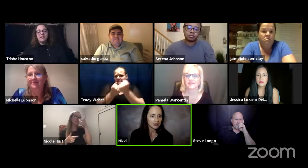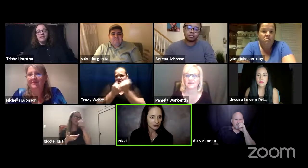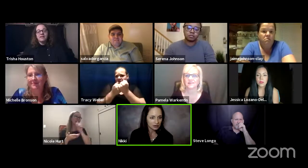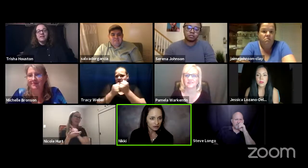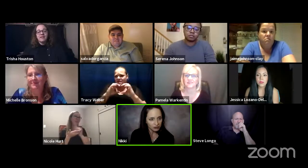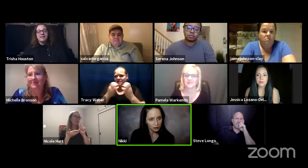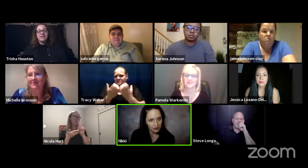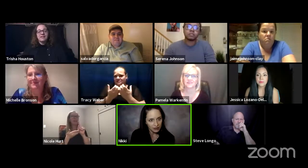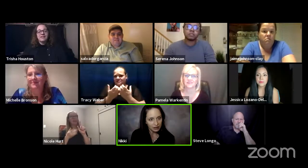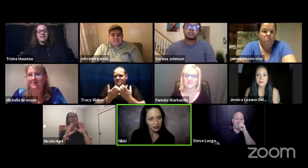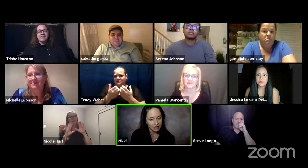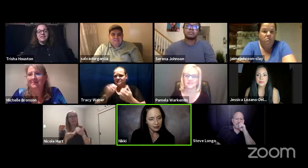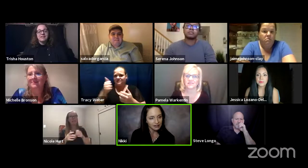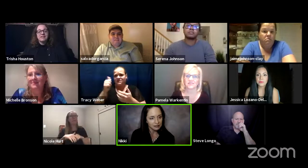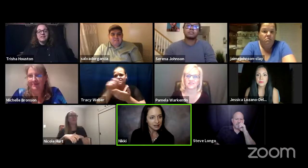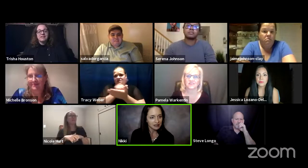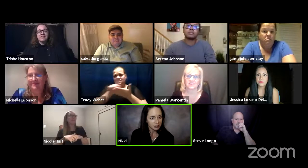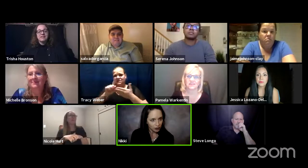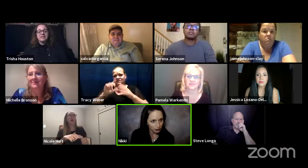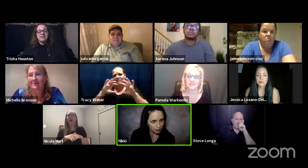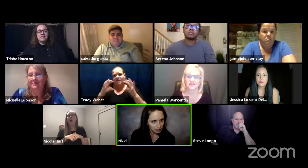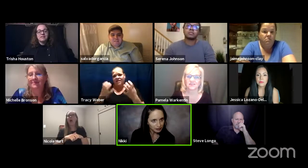also involved with the deafblind support group.